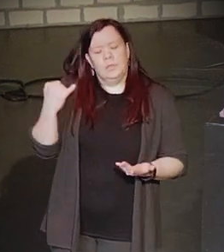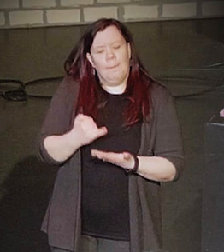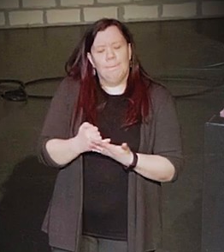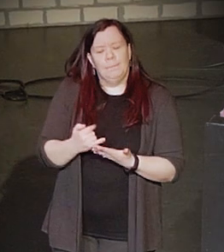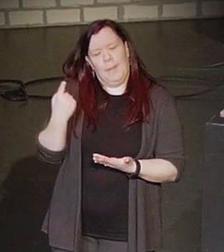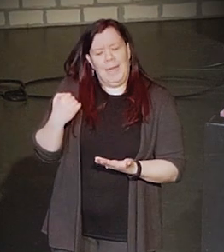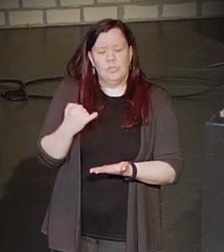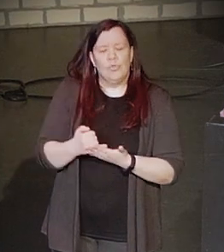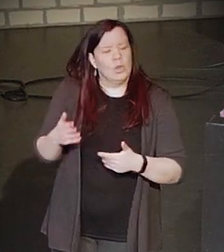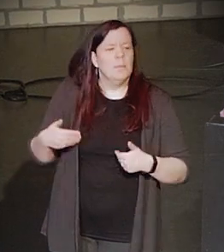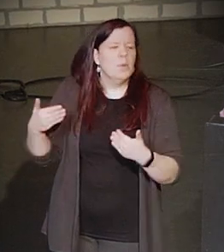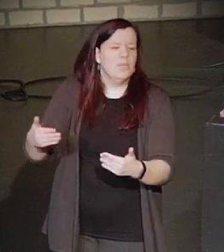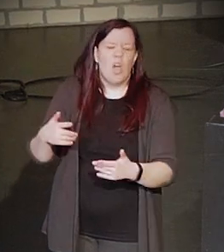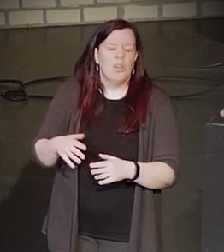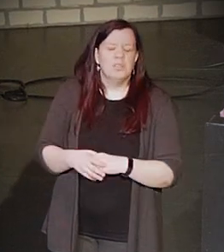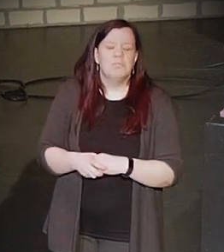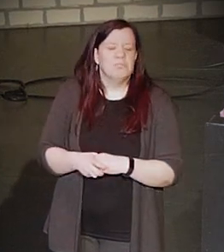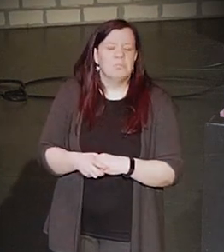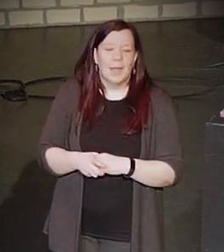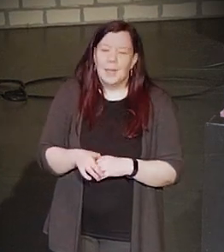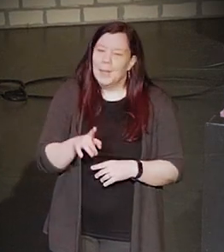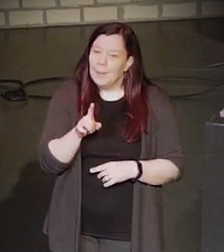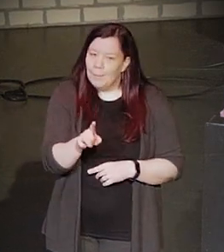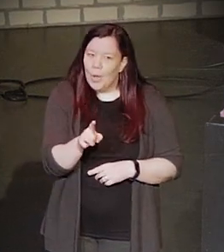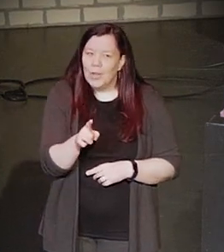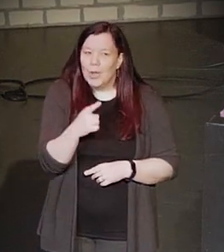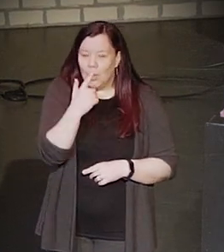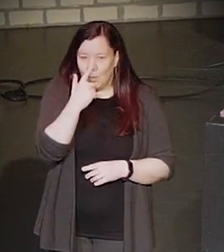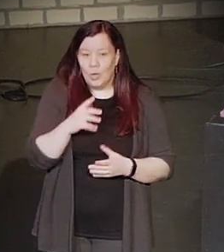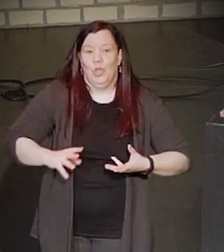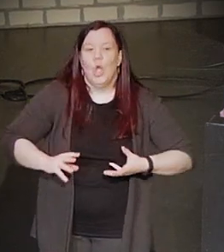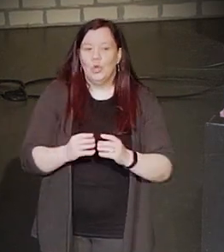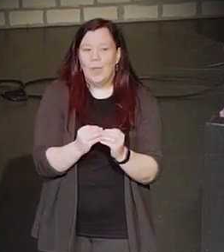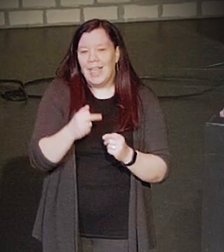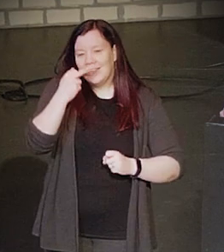go after you for having been on the side of the 30 tyrants, you could go after someone for